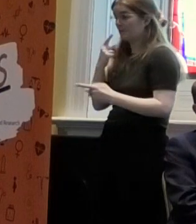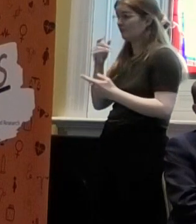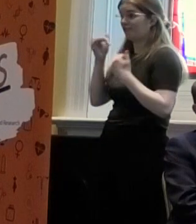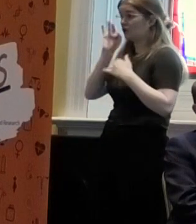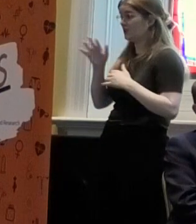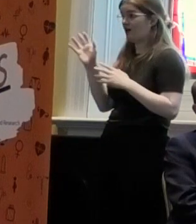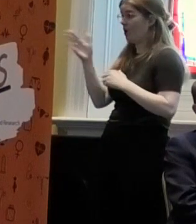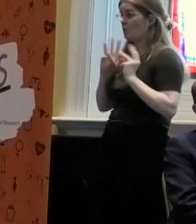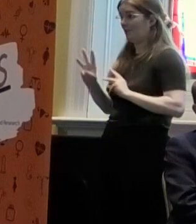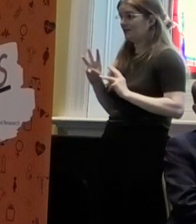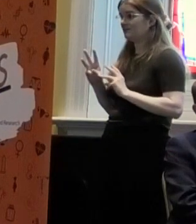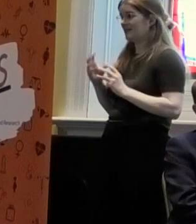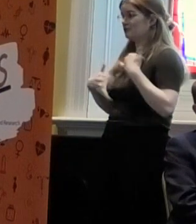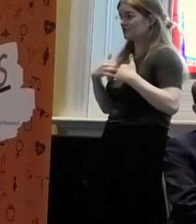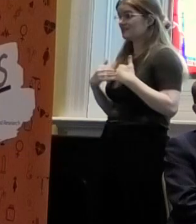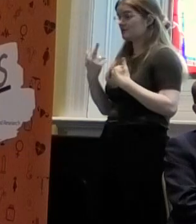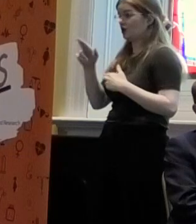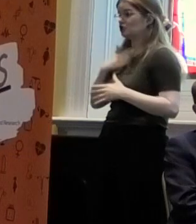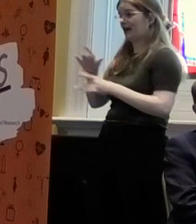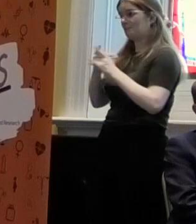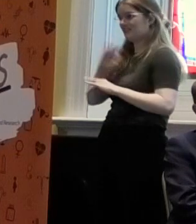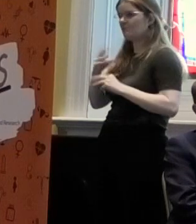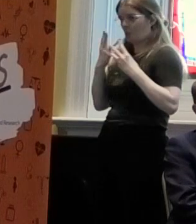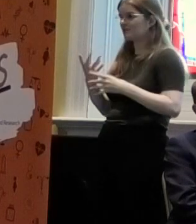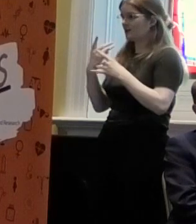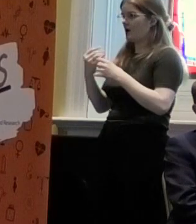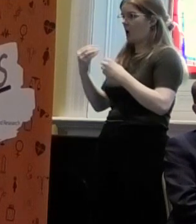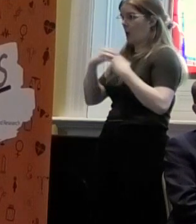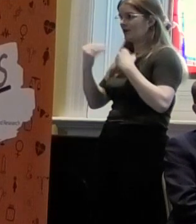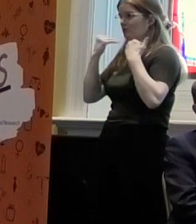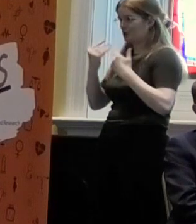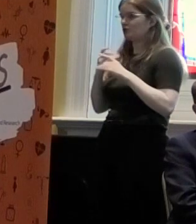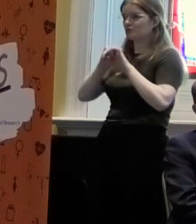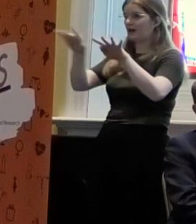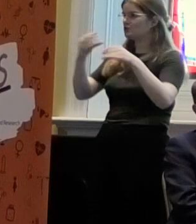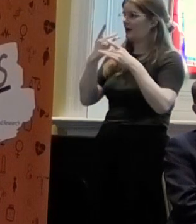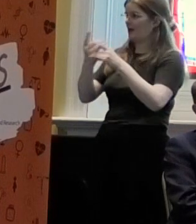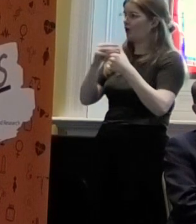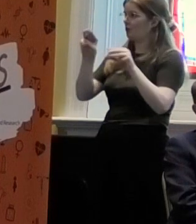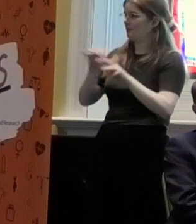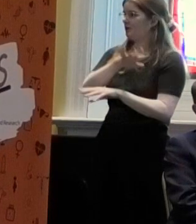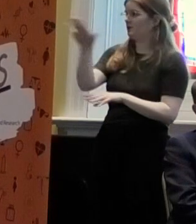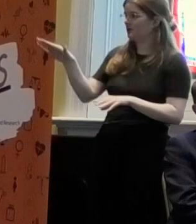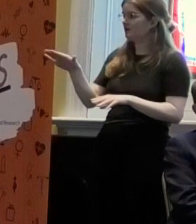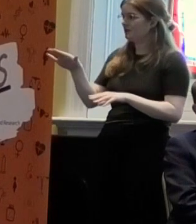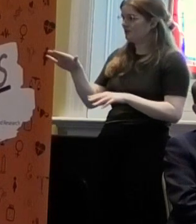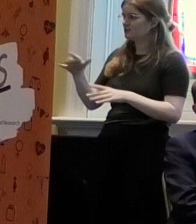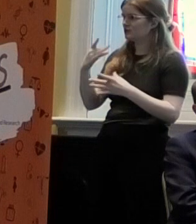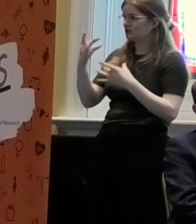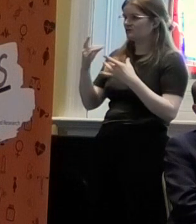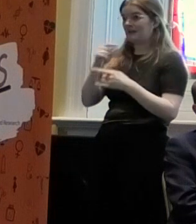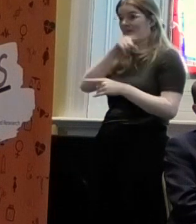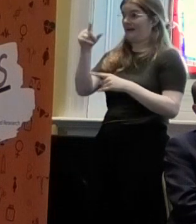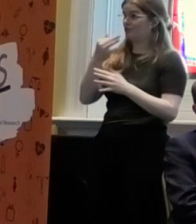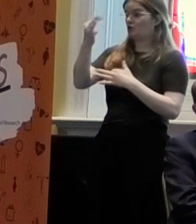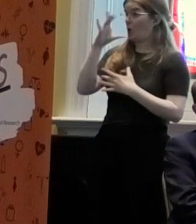in helping others to get that information. So even if they're thinking, well, I'm not going to have any more kids, but I hope that this information can help other people who